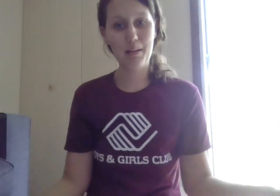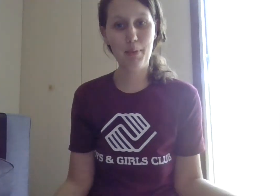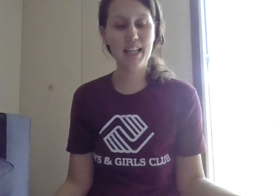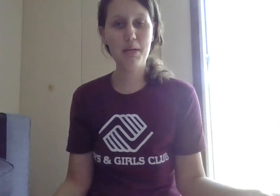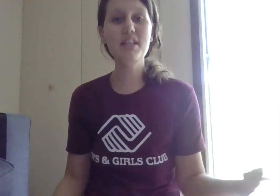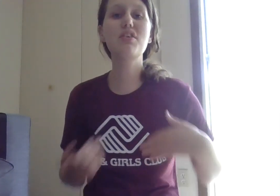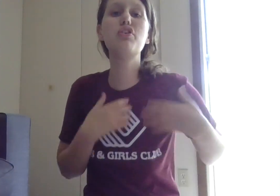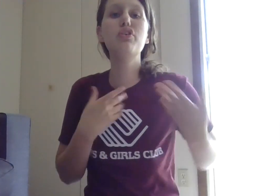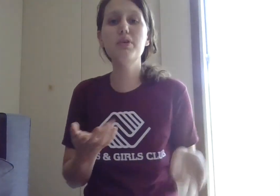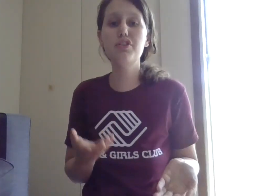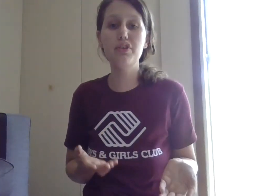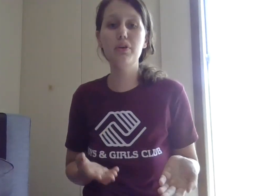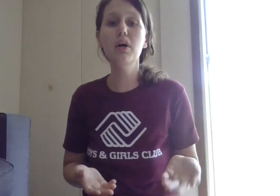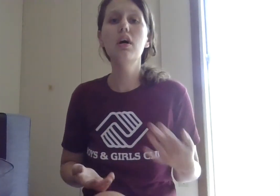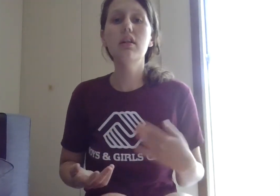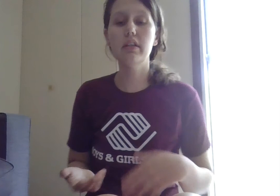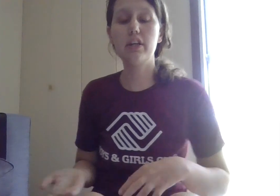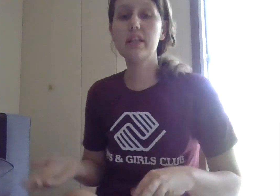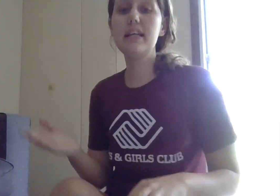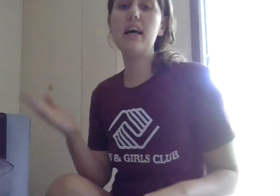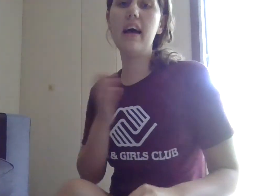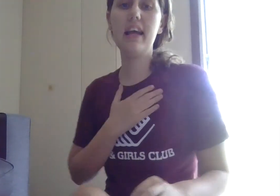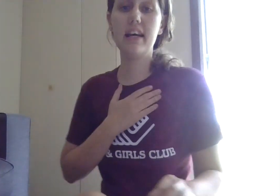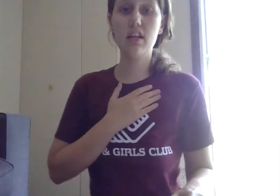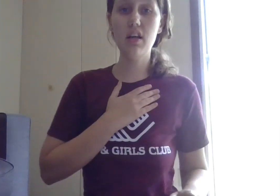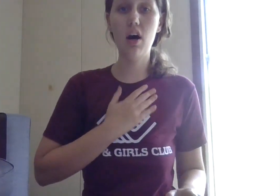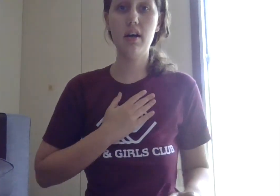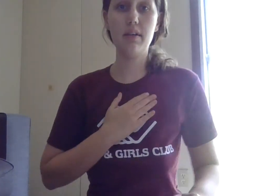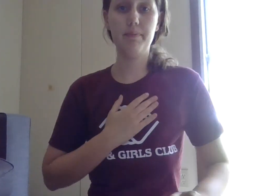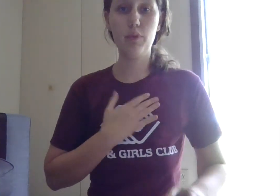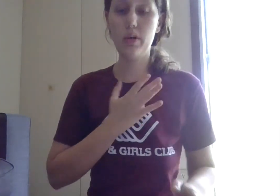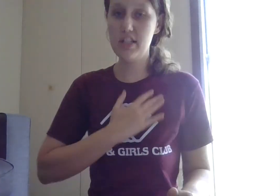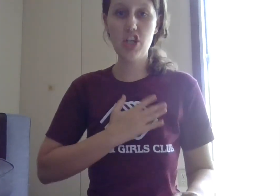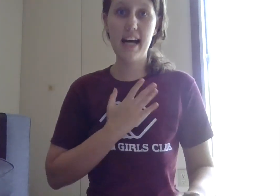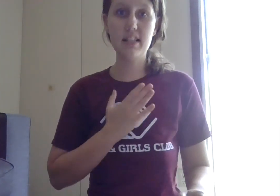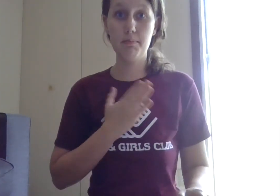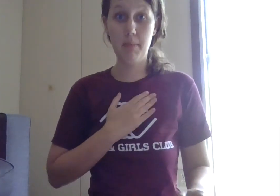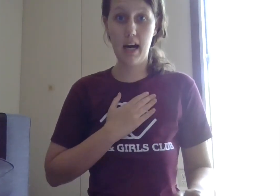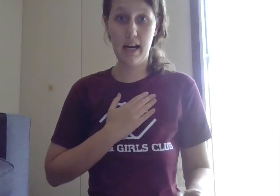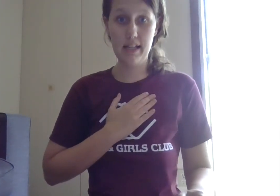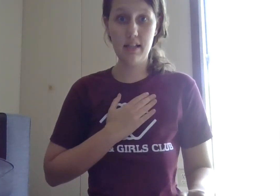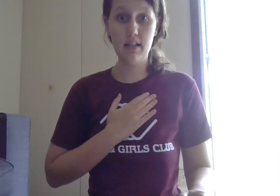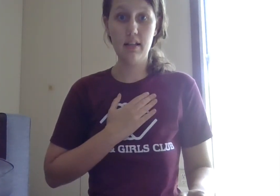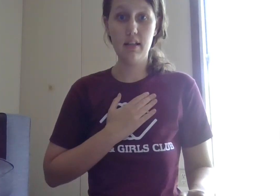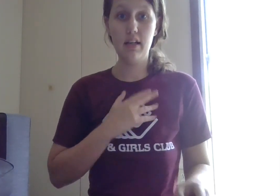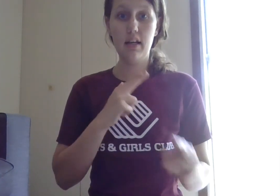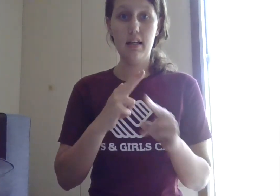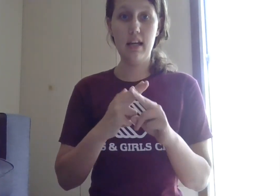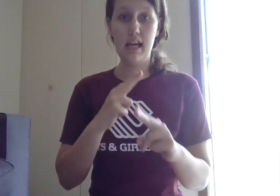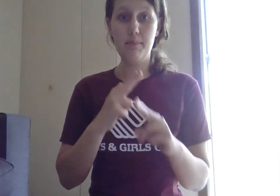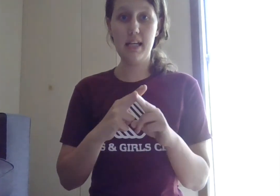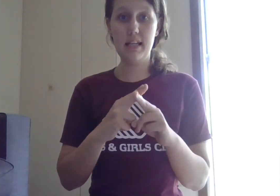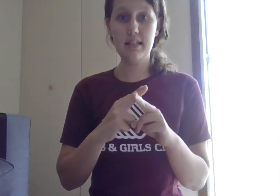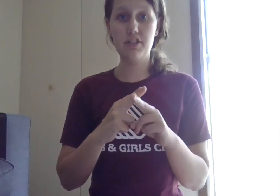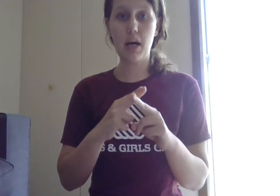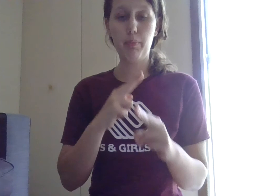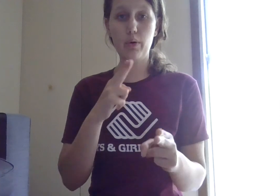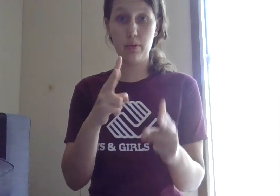My name is. So you would do literally a hand on the heart or the chest. My name is. Double